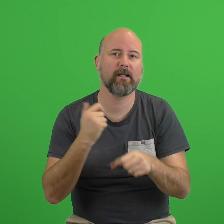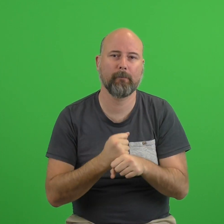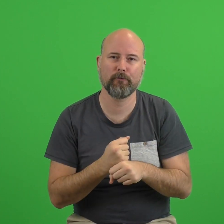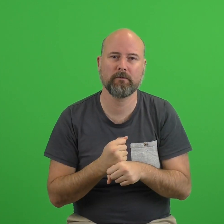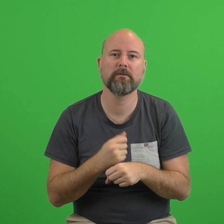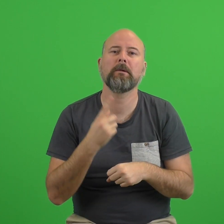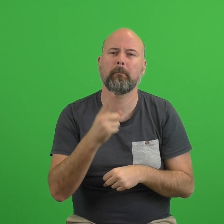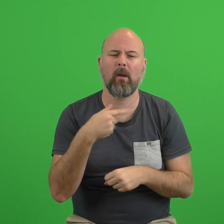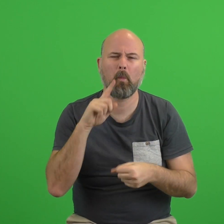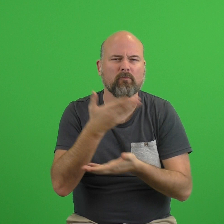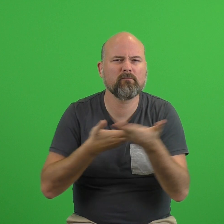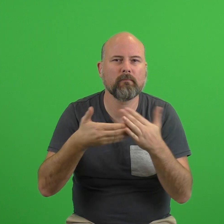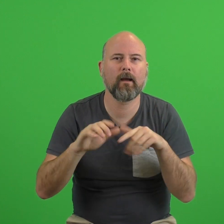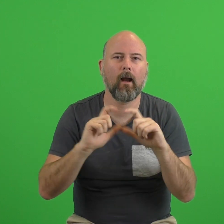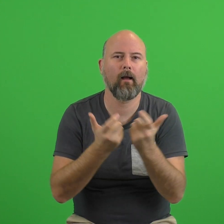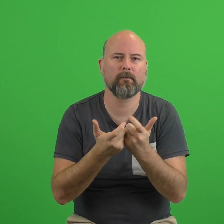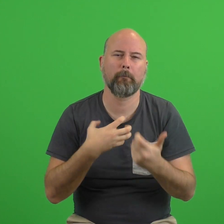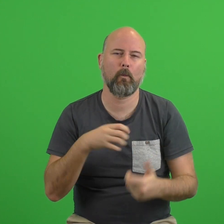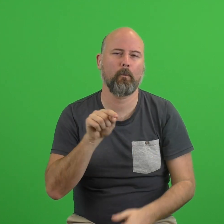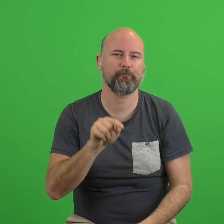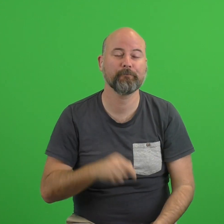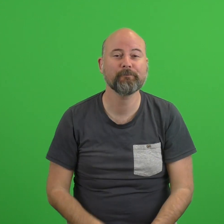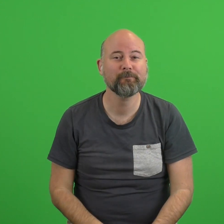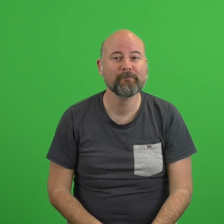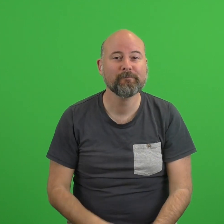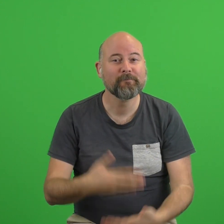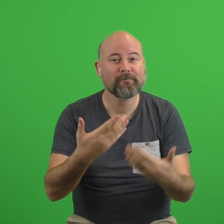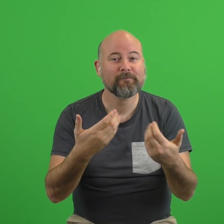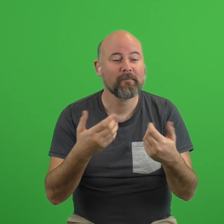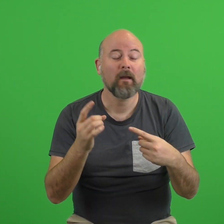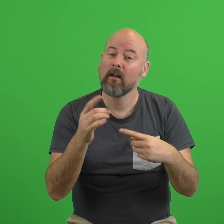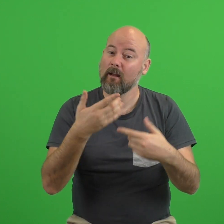There's many different examples we could give, but I'd like to leave that for a discussion in class.